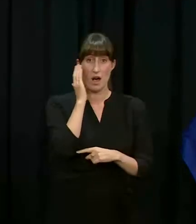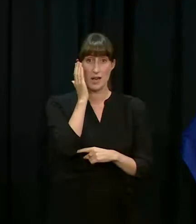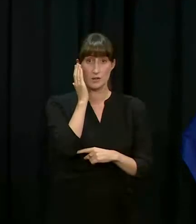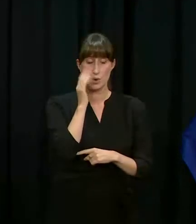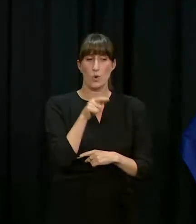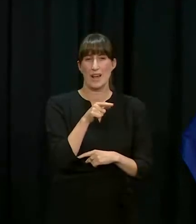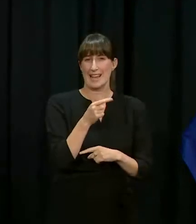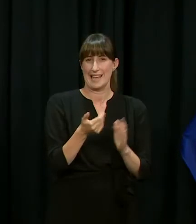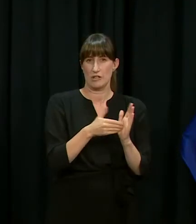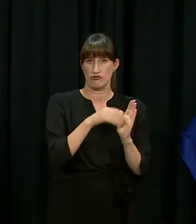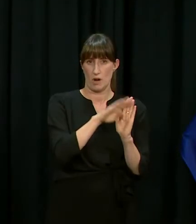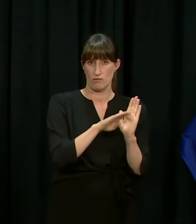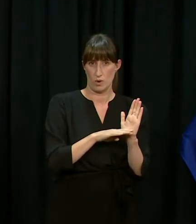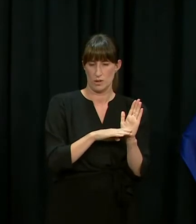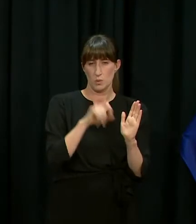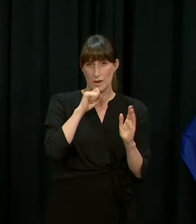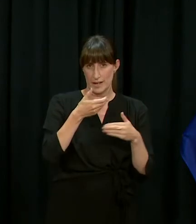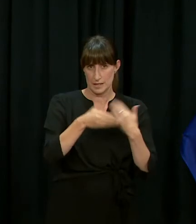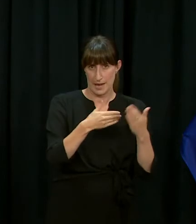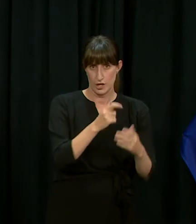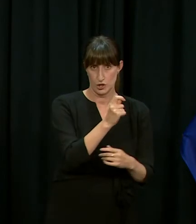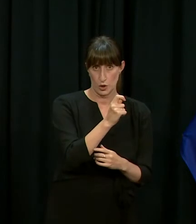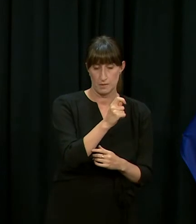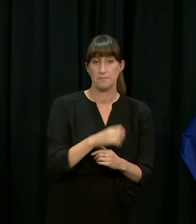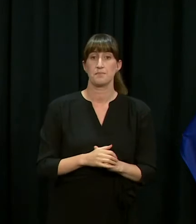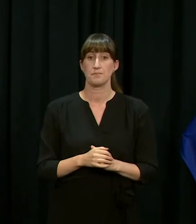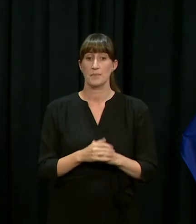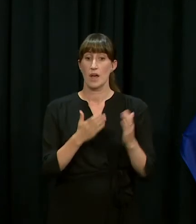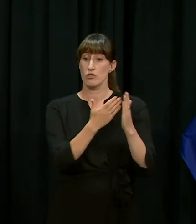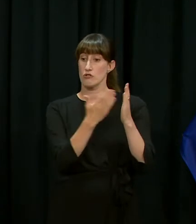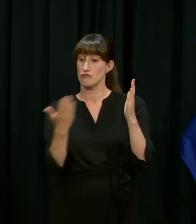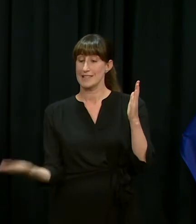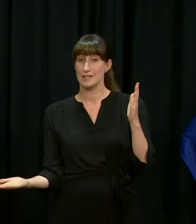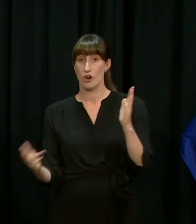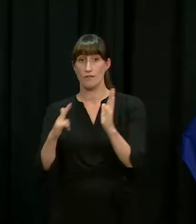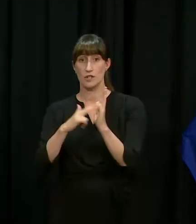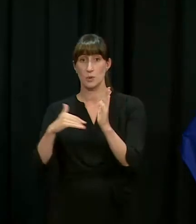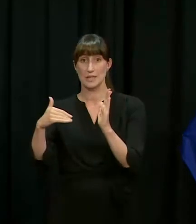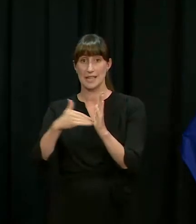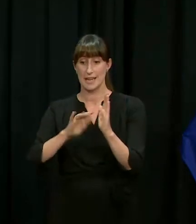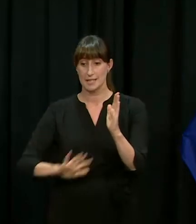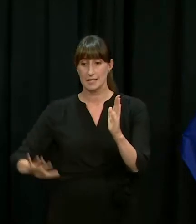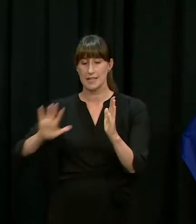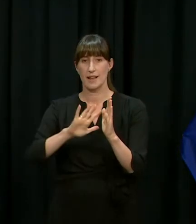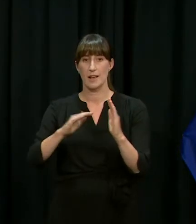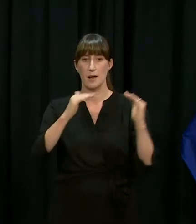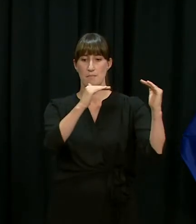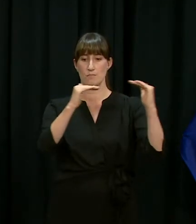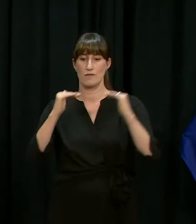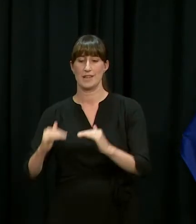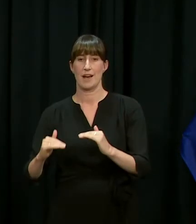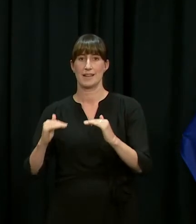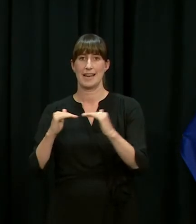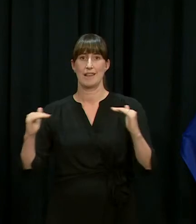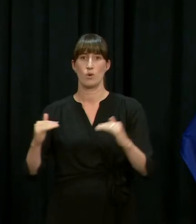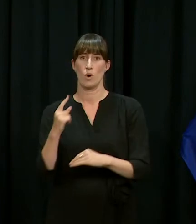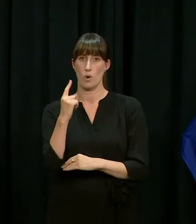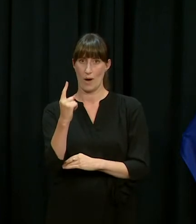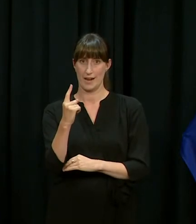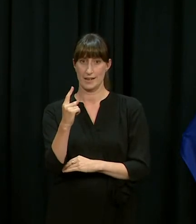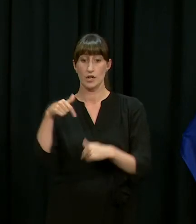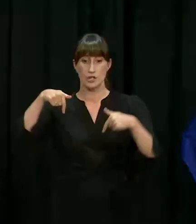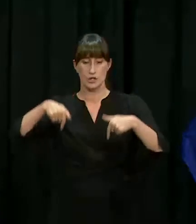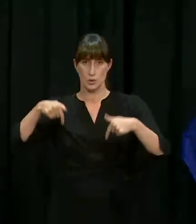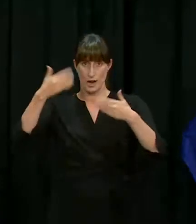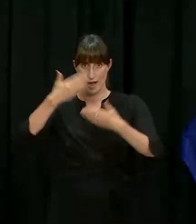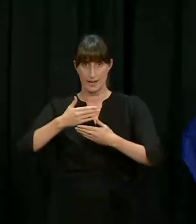The remainder of New Zealand will move to level 1 at midnight tonight. Just a reminder, the definition of